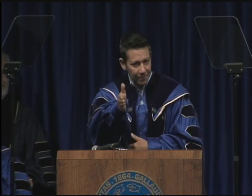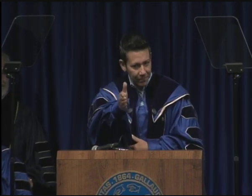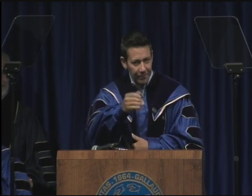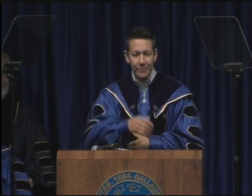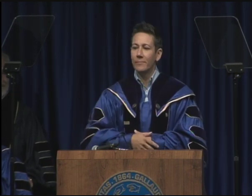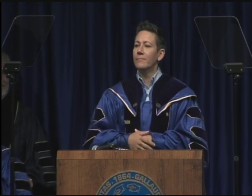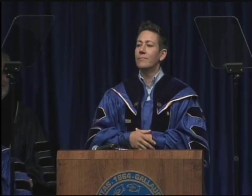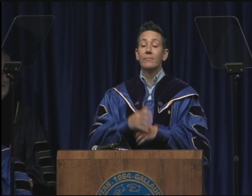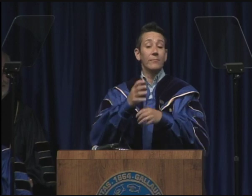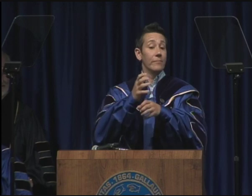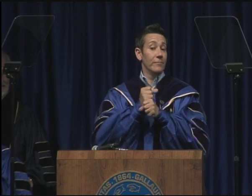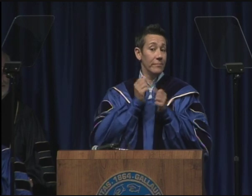the field.